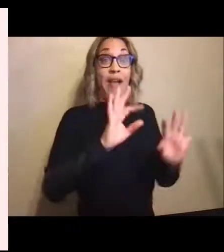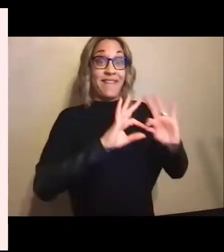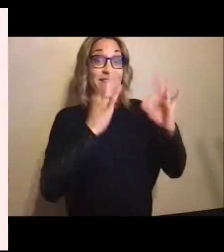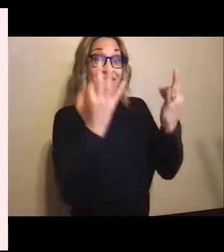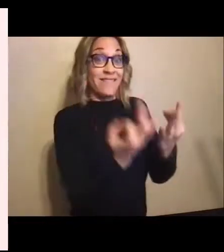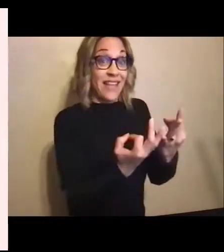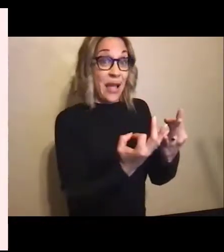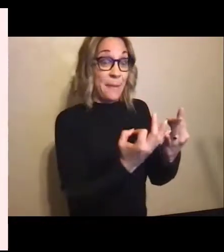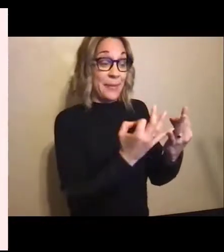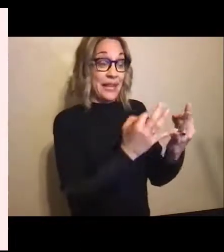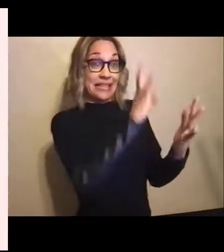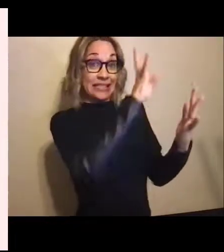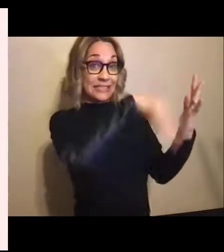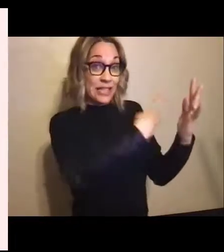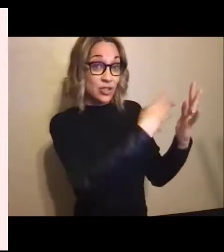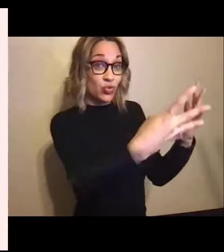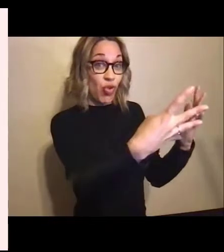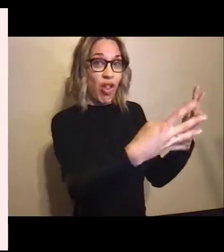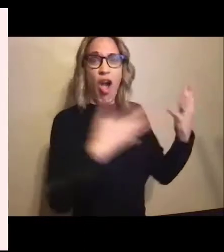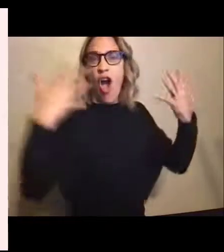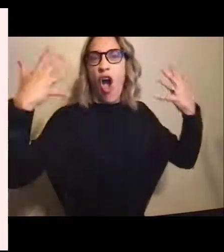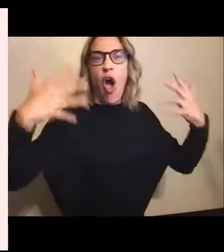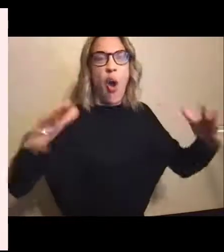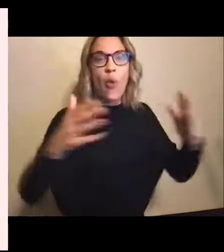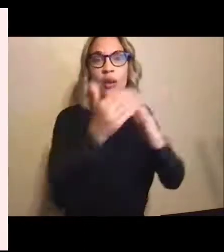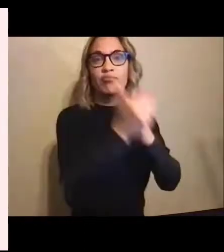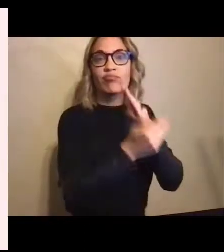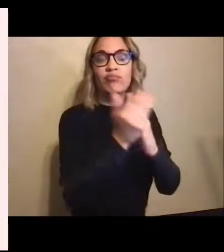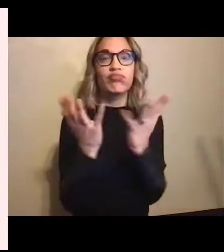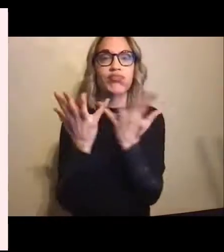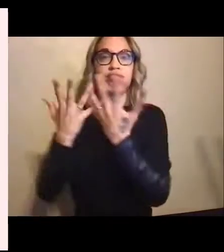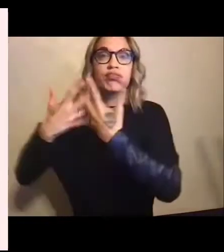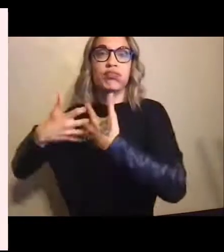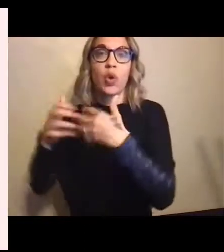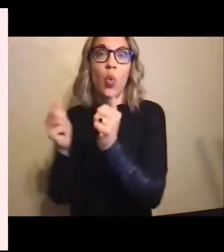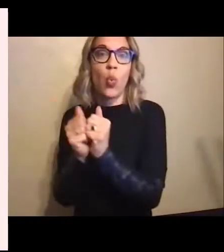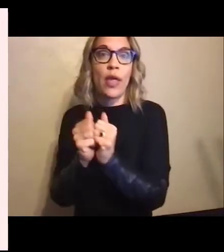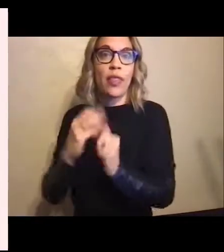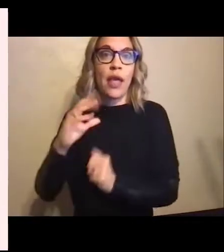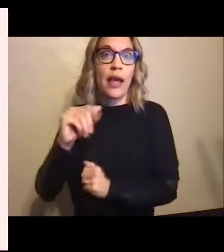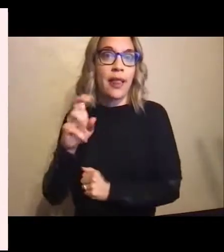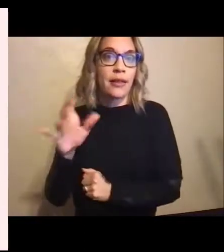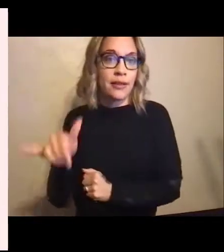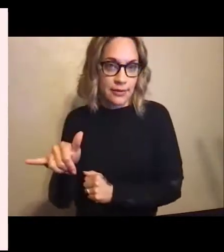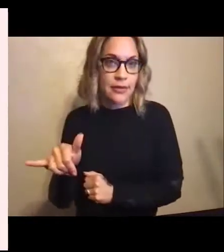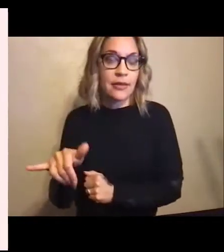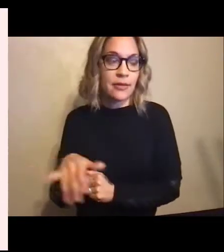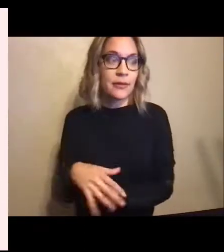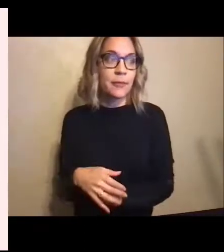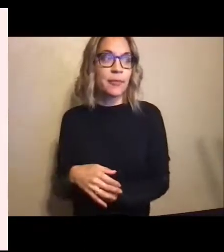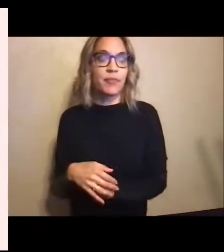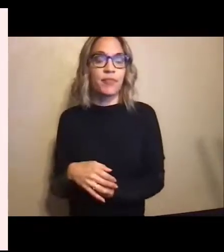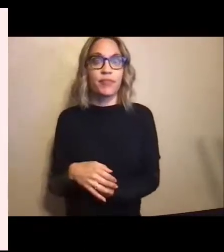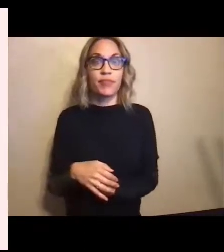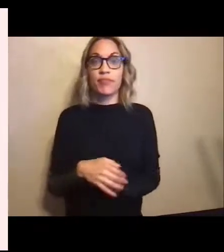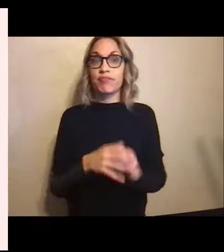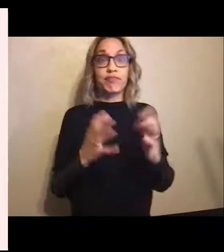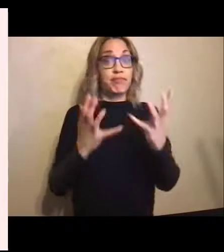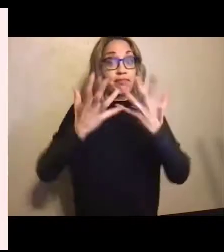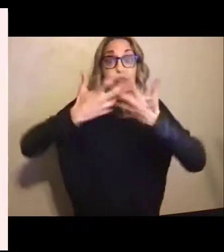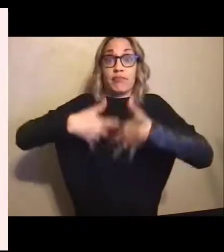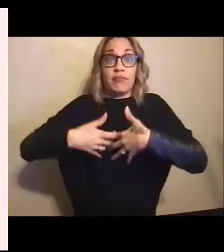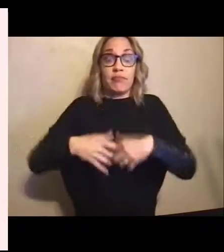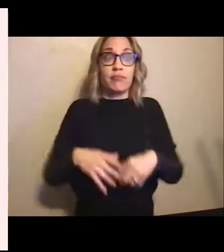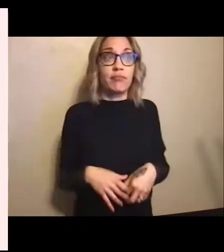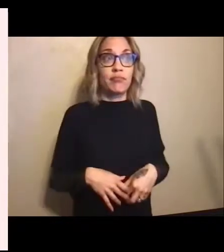Never. I mean, really never. You have your family schedule and you have your work schedule